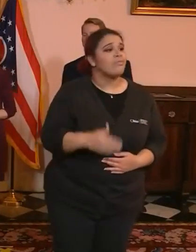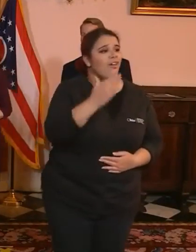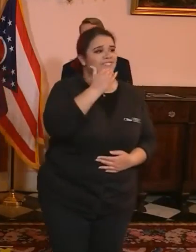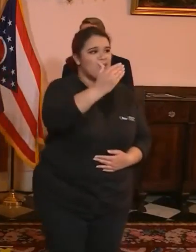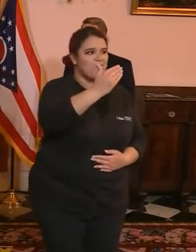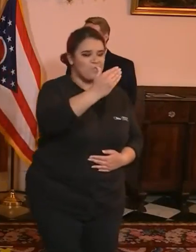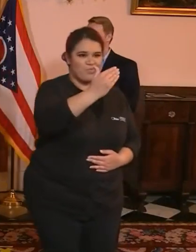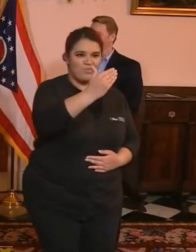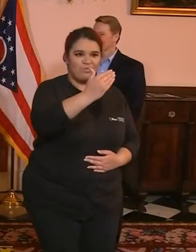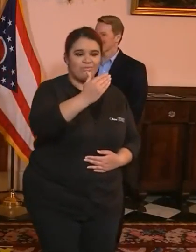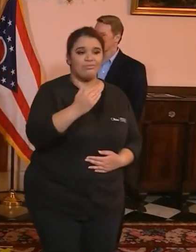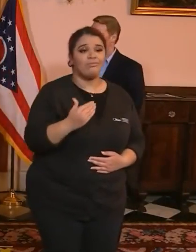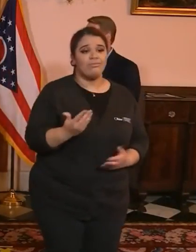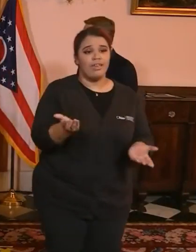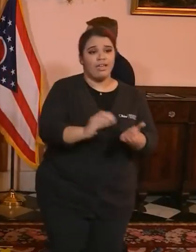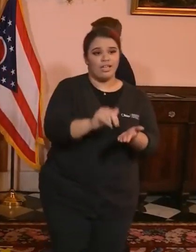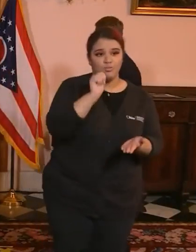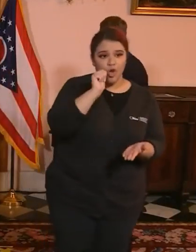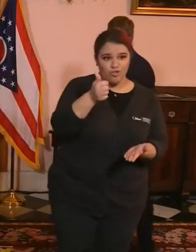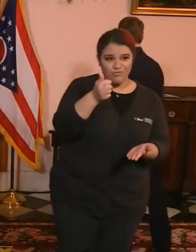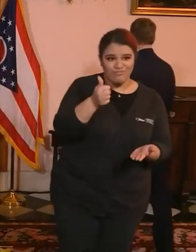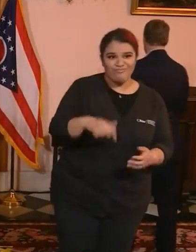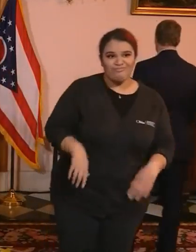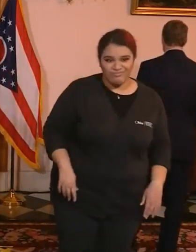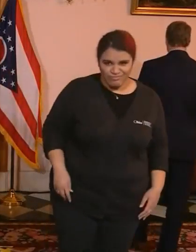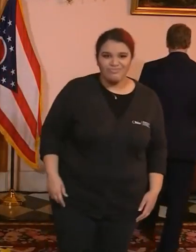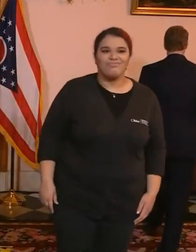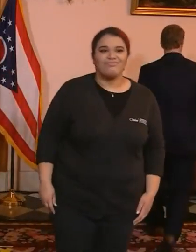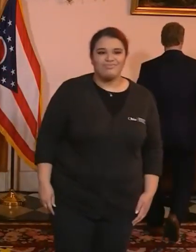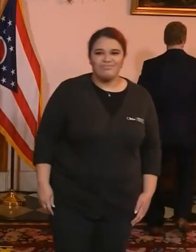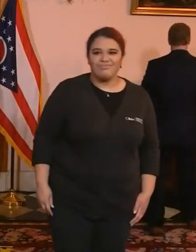much. We'll be back tomorrow.